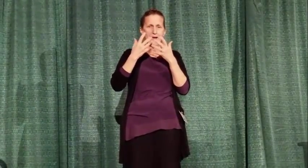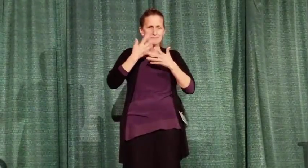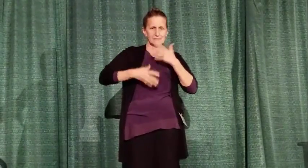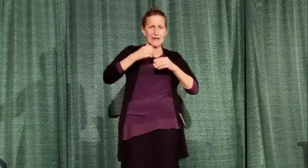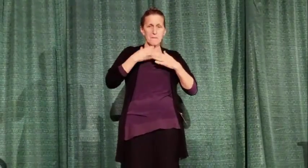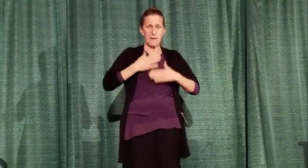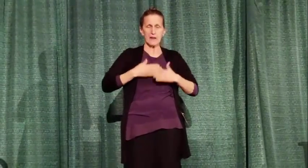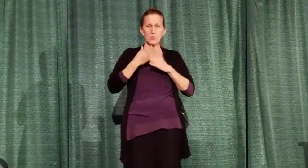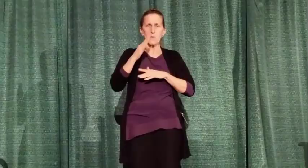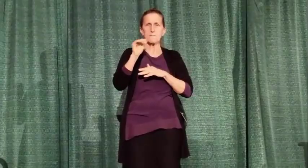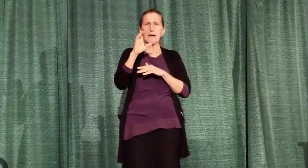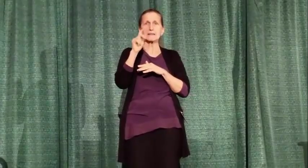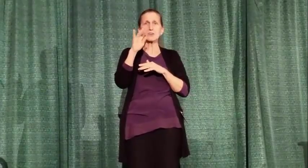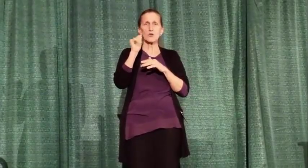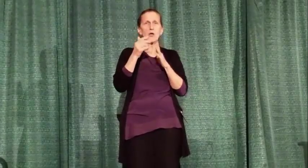bacteria in the digestive tract.